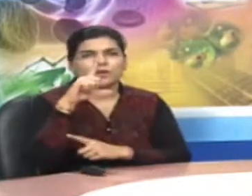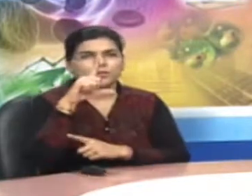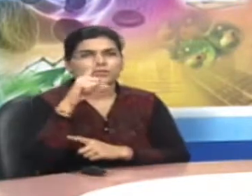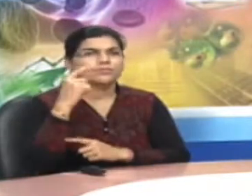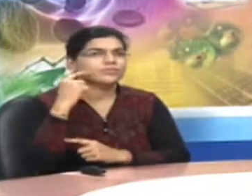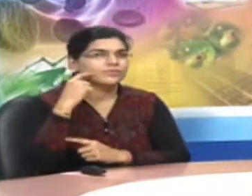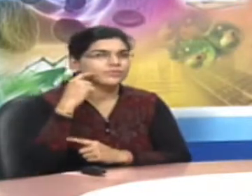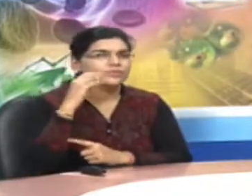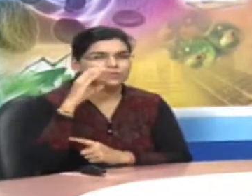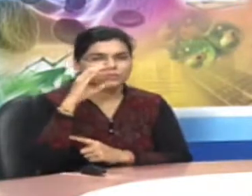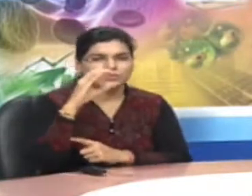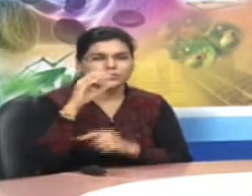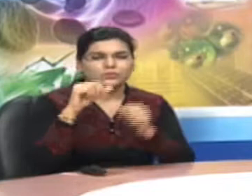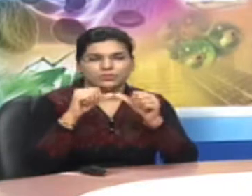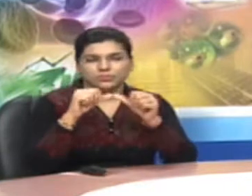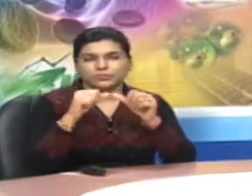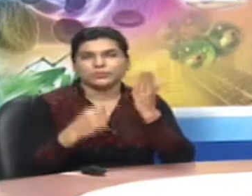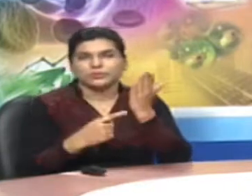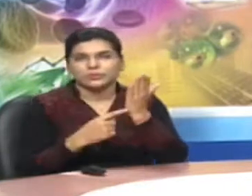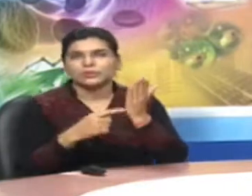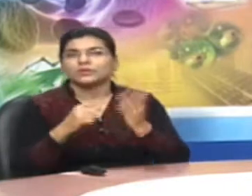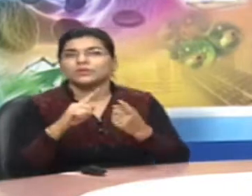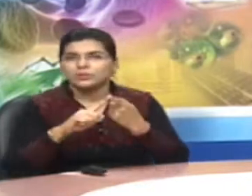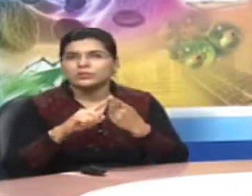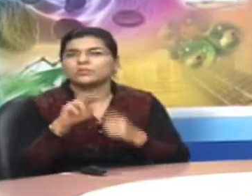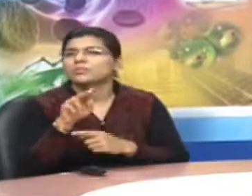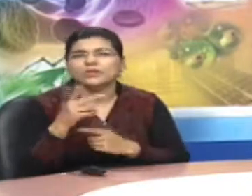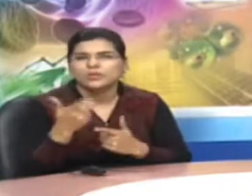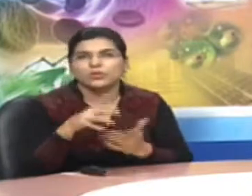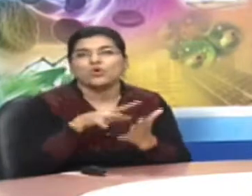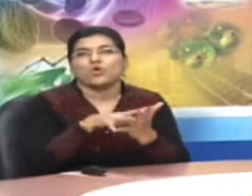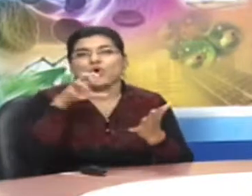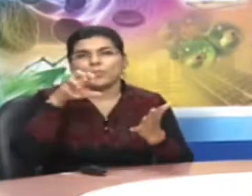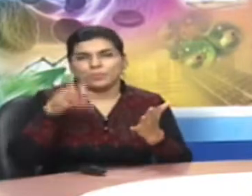How do we duplicate selected slides?